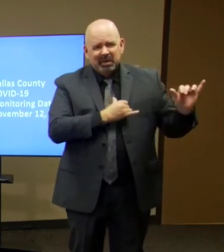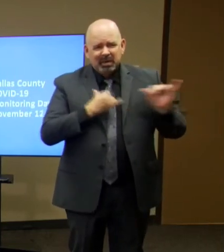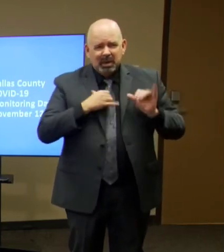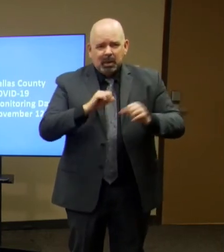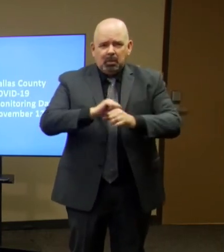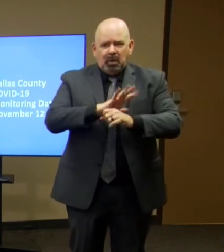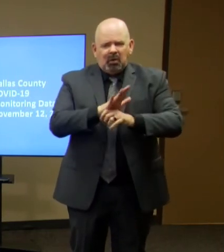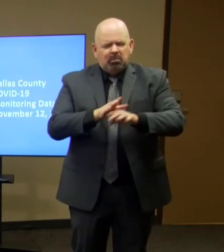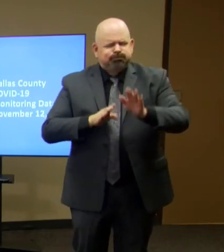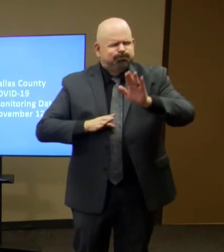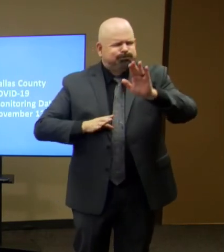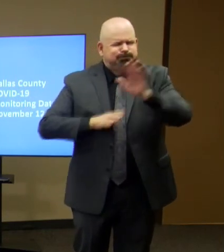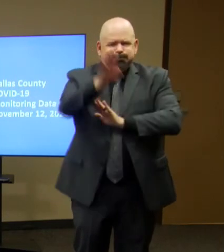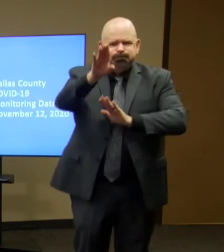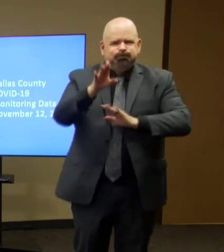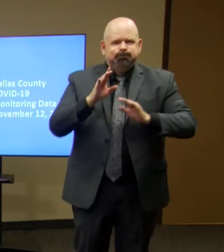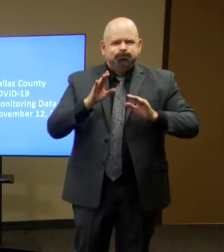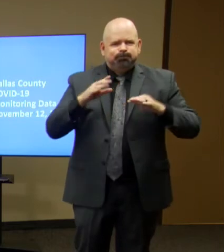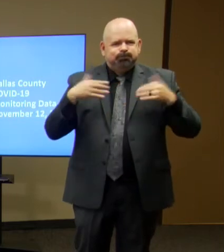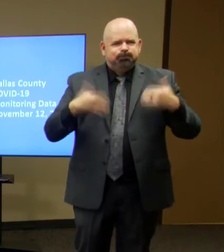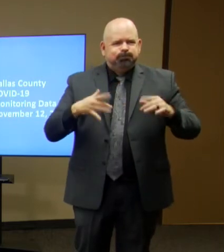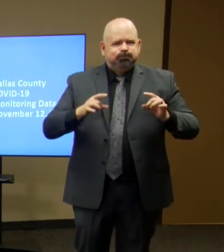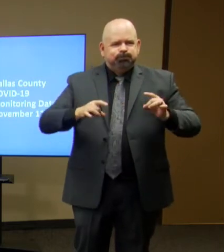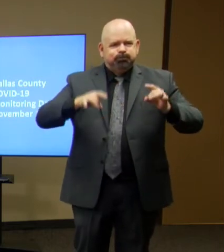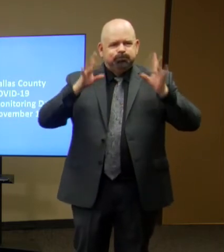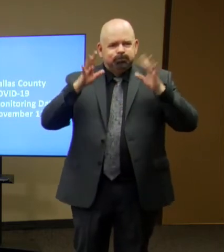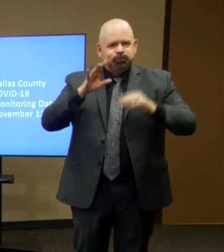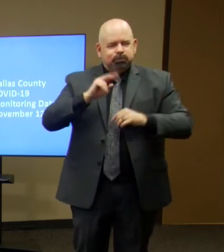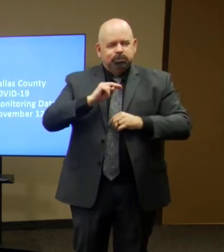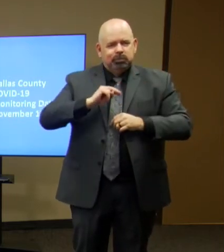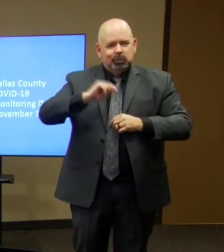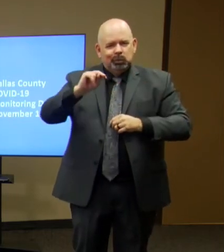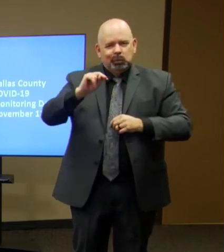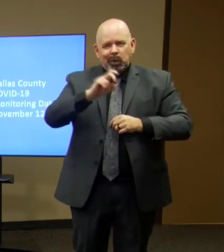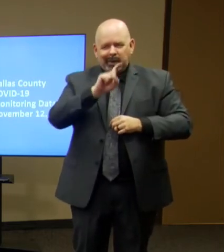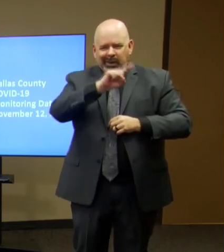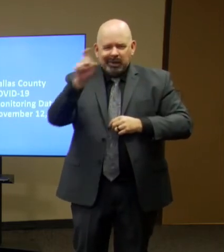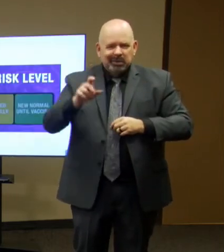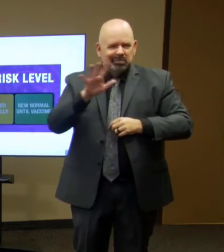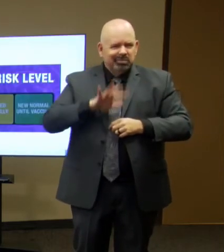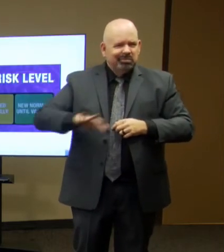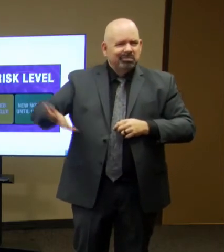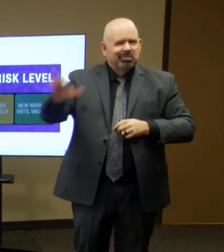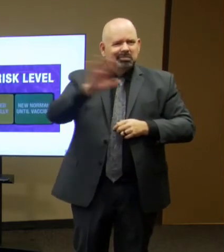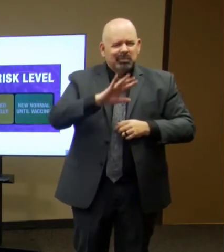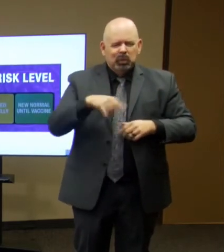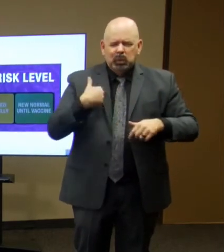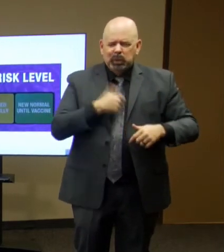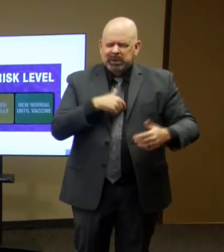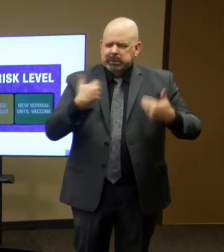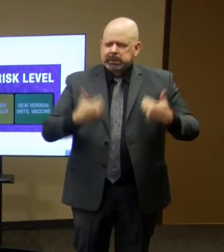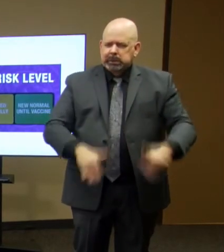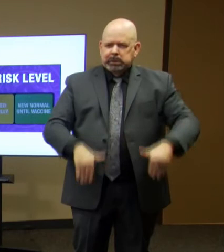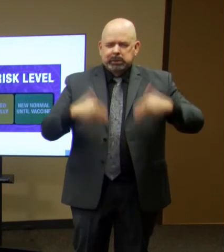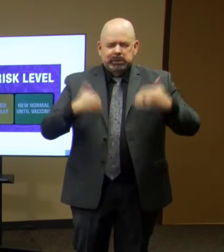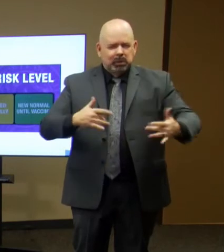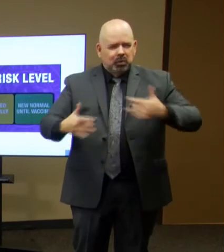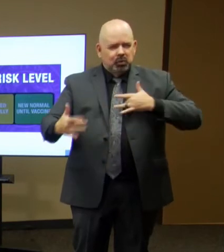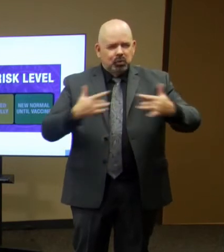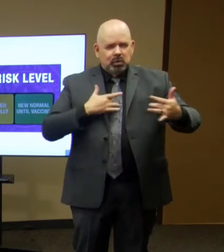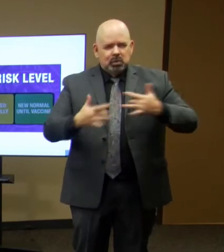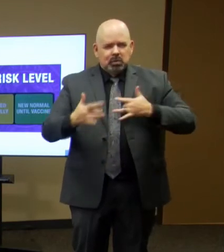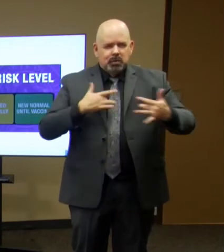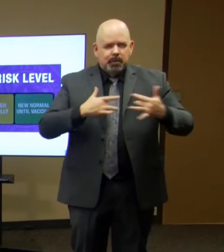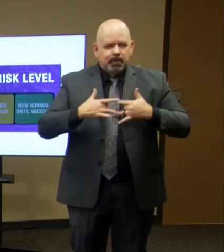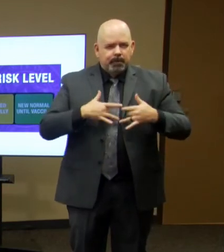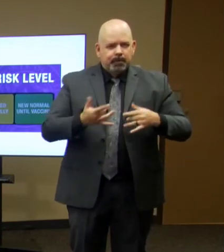We are extremely concerned about this situation. Here in Dallas, we've had over 1,000 cases for 3